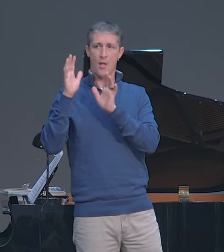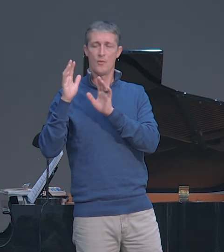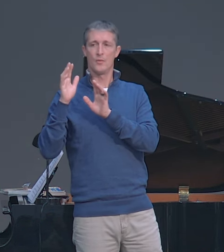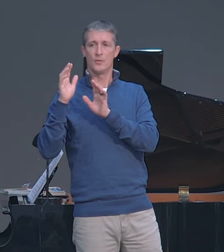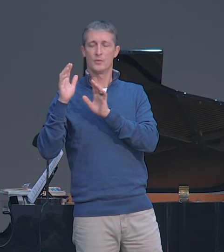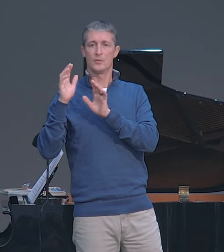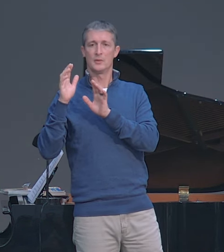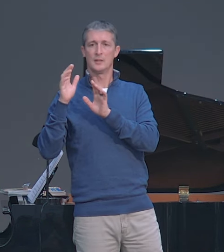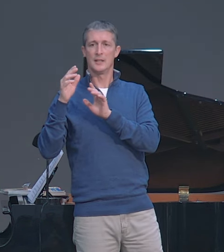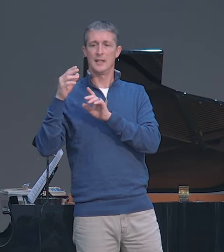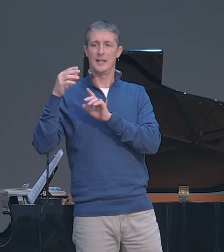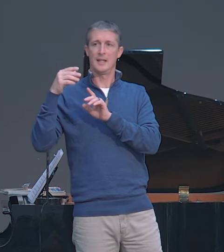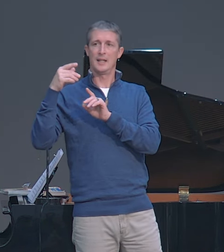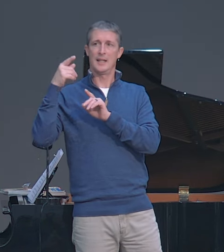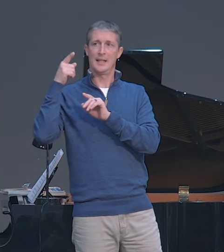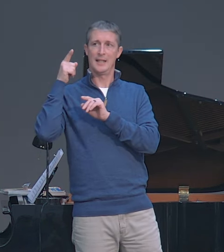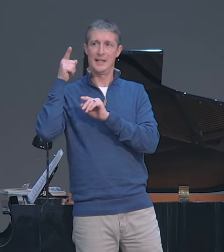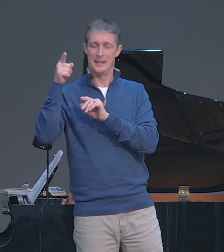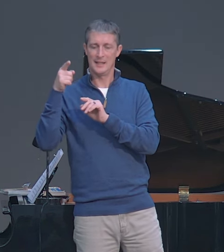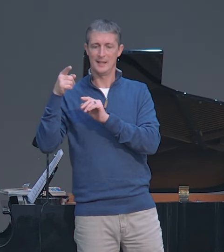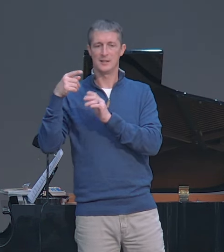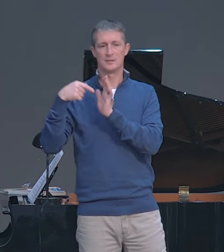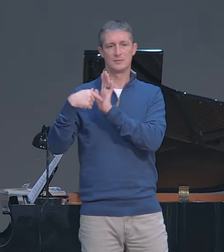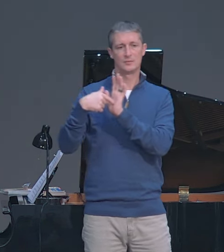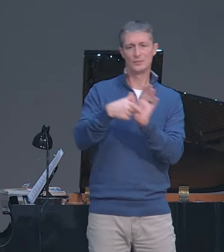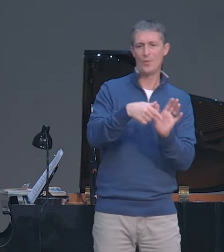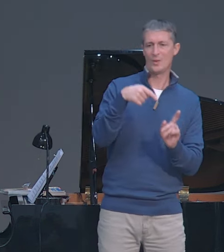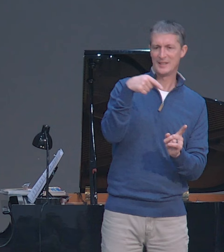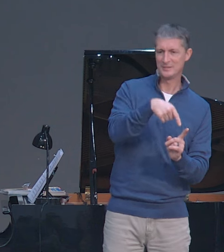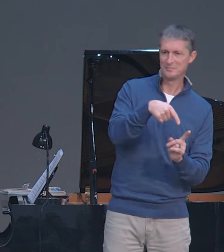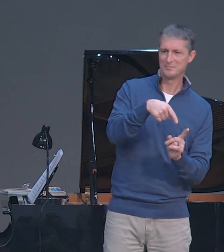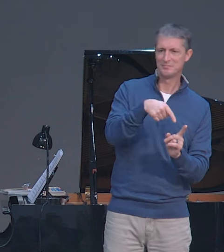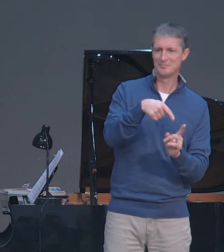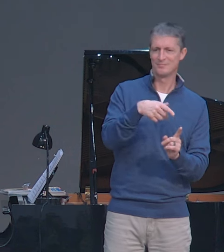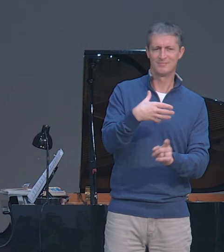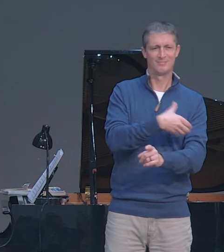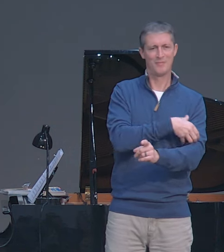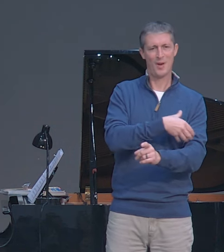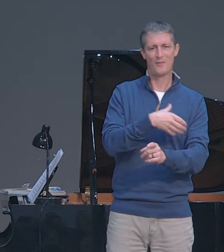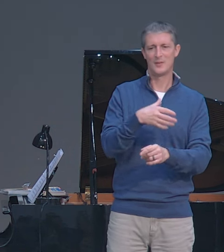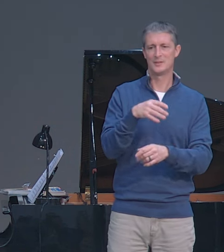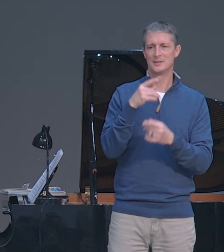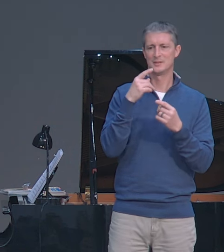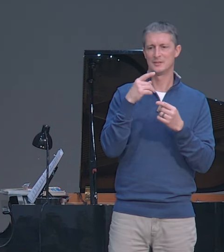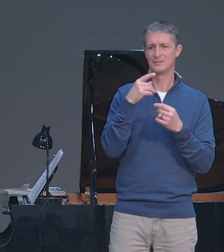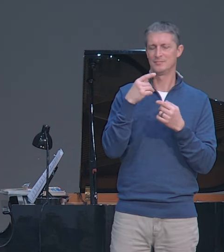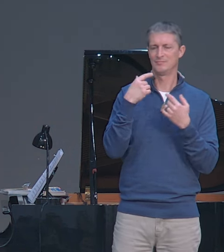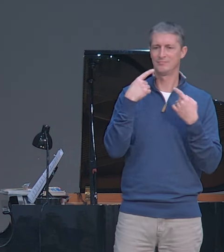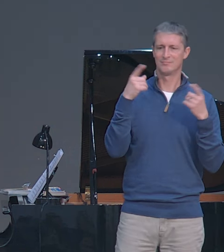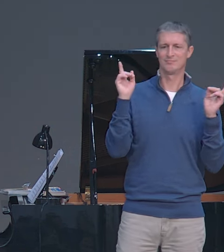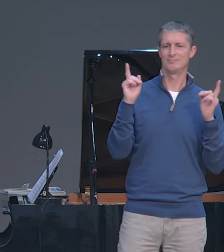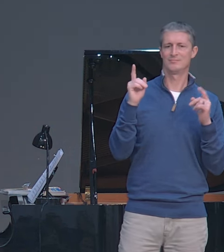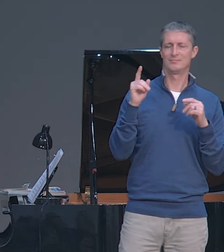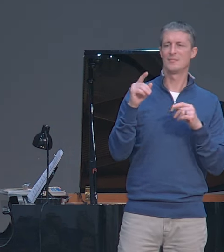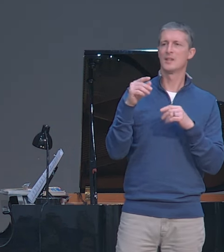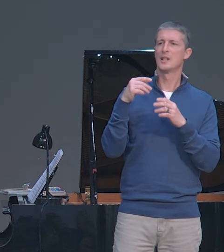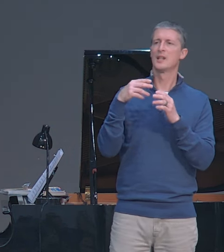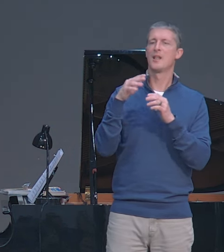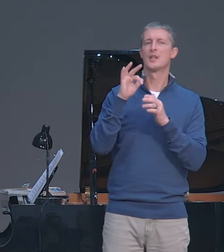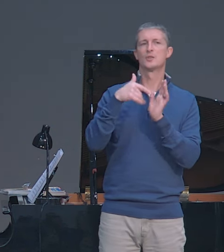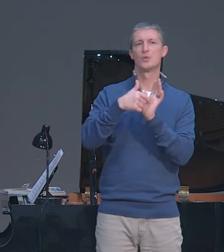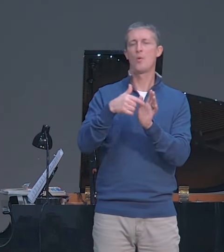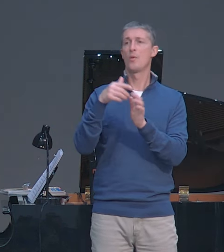known. Powerful statement. Right off the bat, teaching the Father's God, the Son is